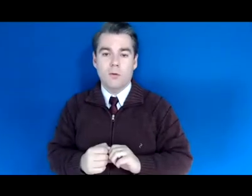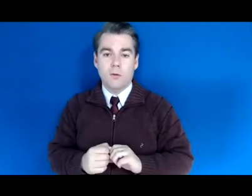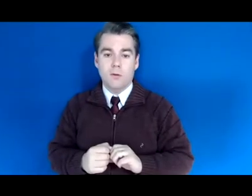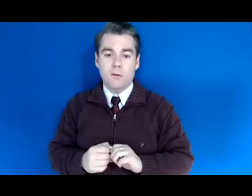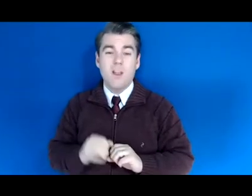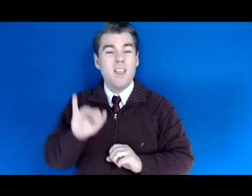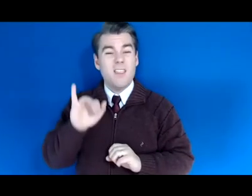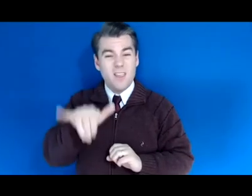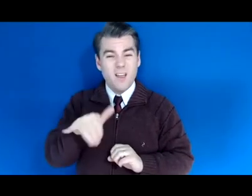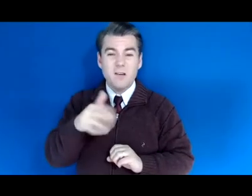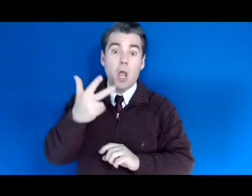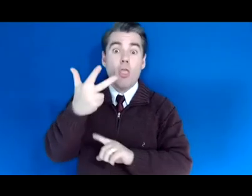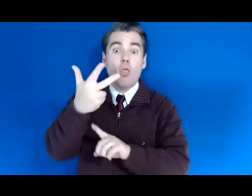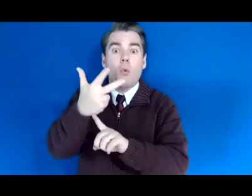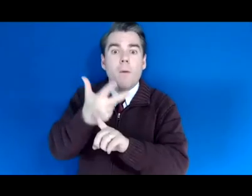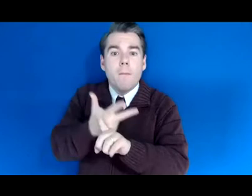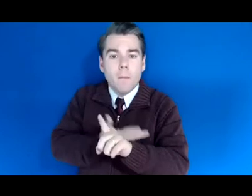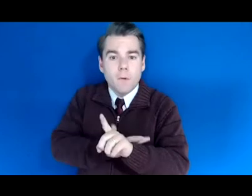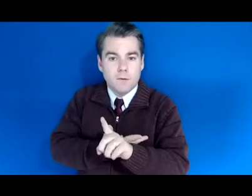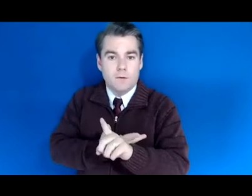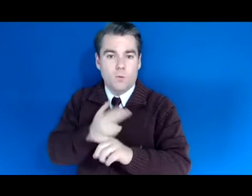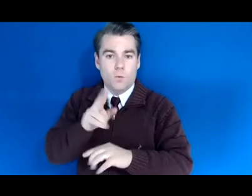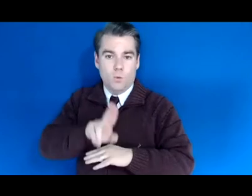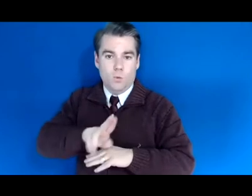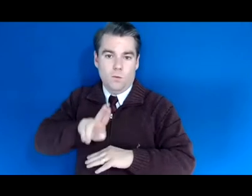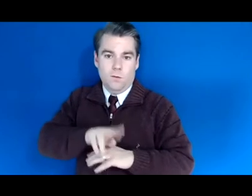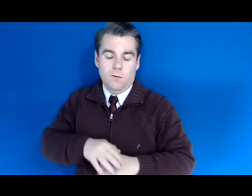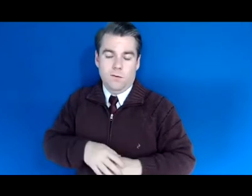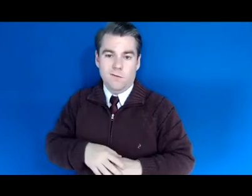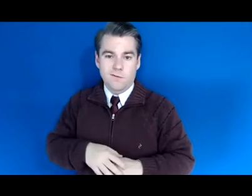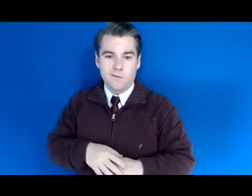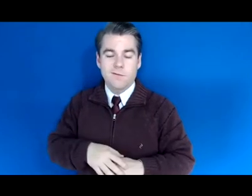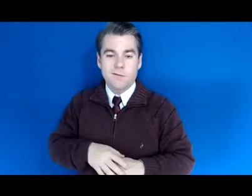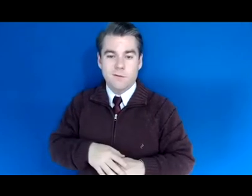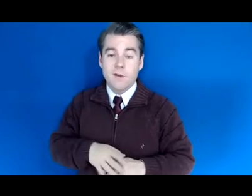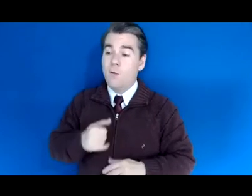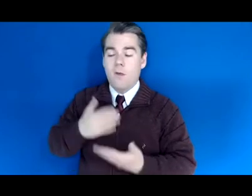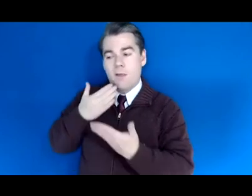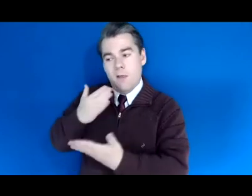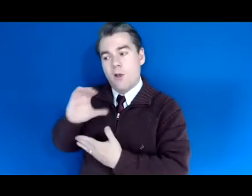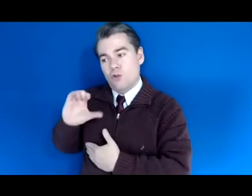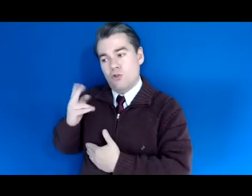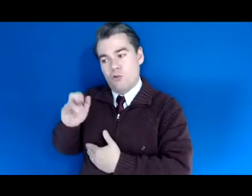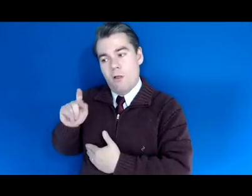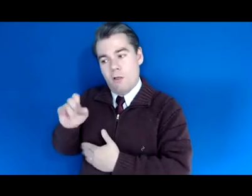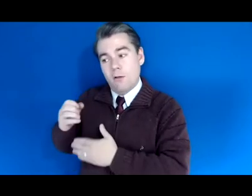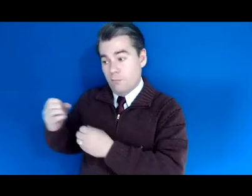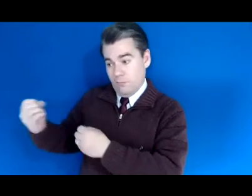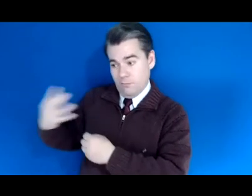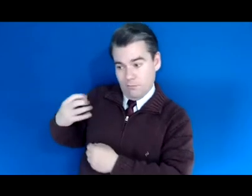of taking the products. I will be forever grateful to Charlotte for sharing Plexus with me.